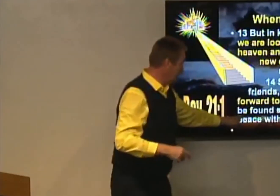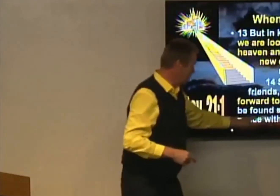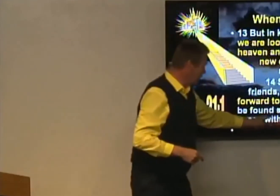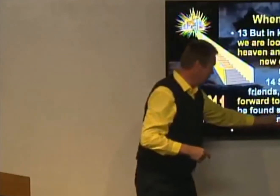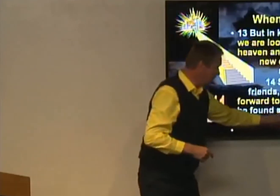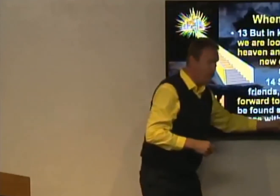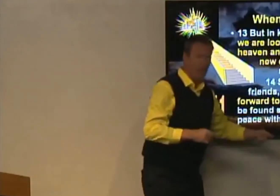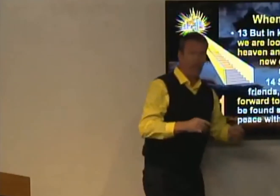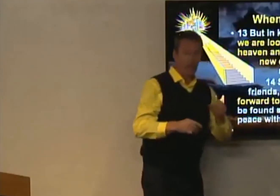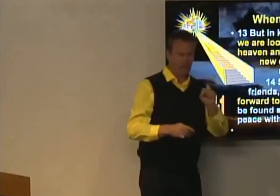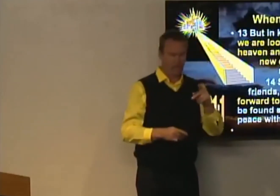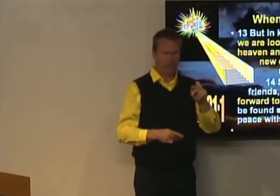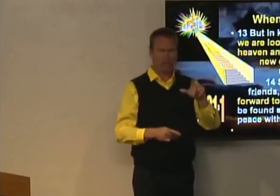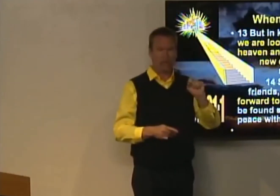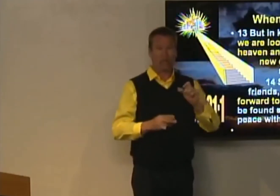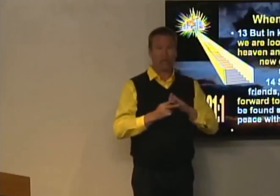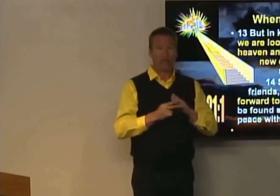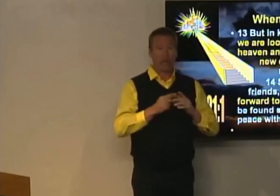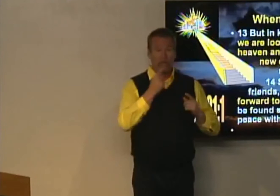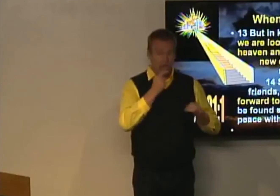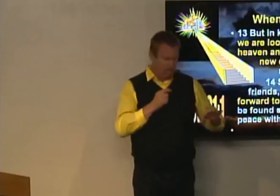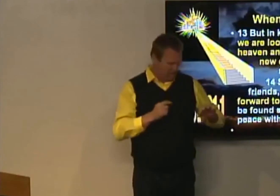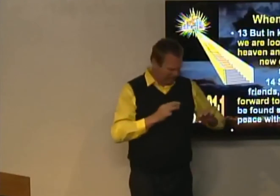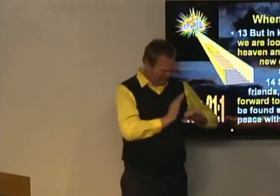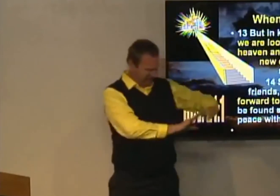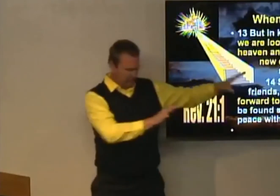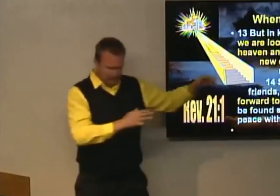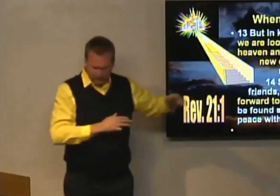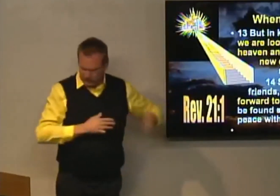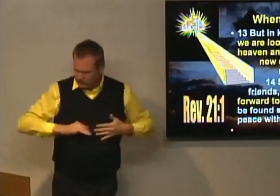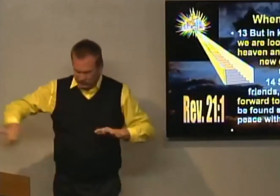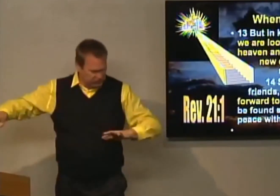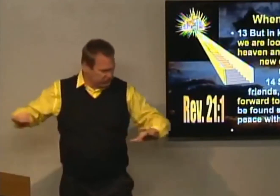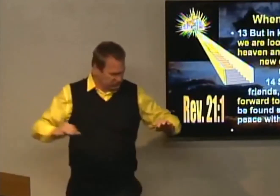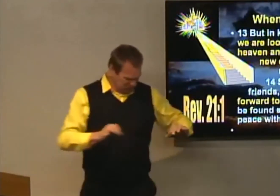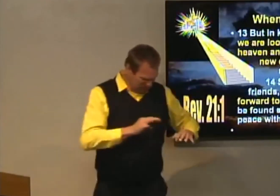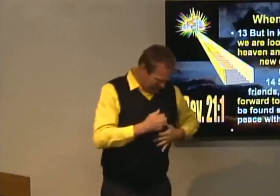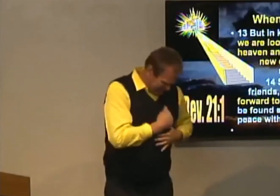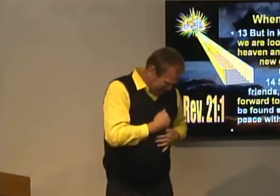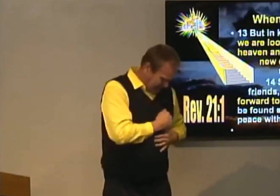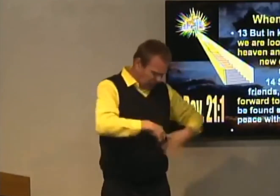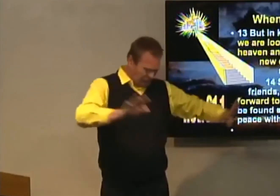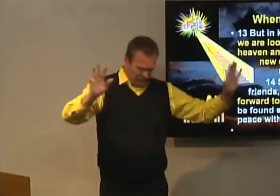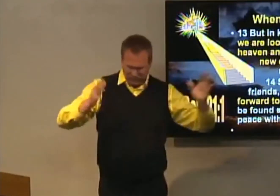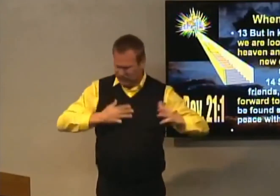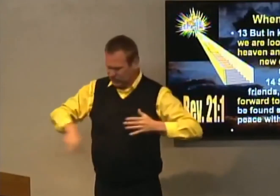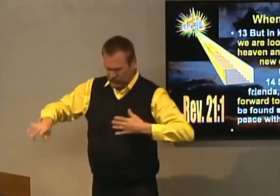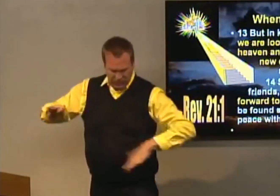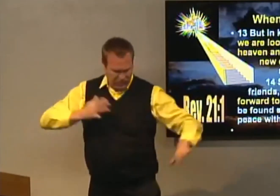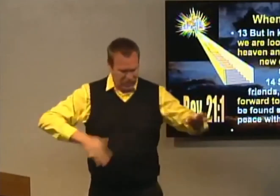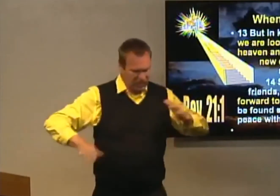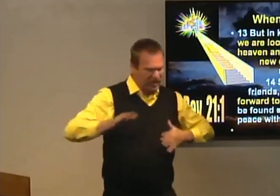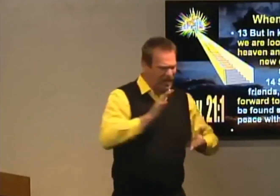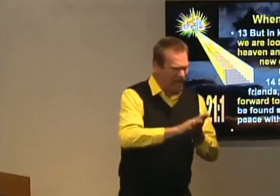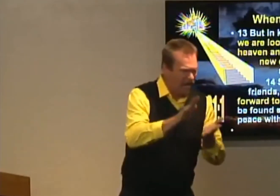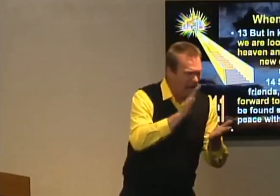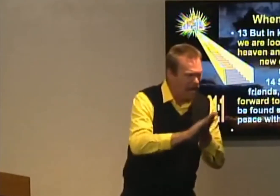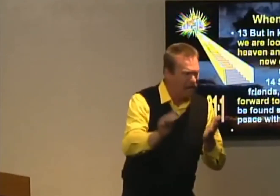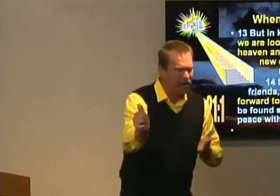every effort to be found spotless. You know, it's like you don't want things to touch your clothes, right? You want